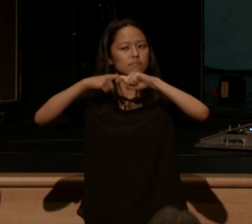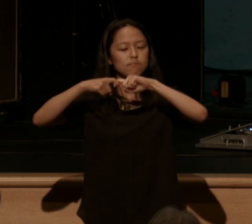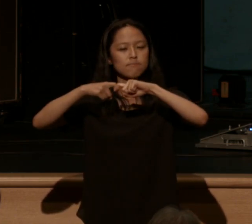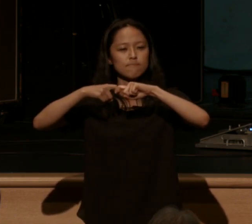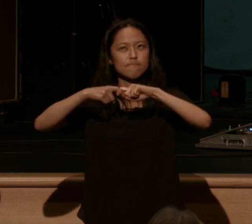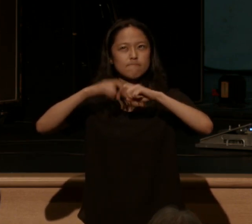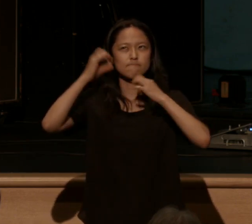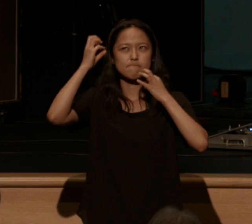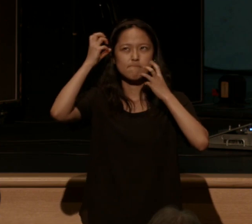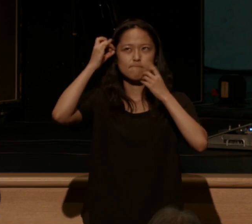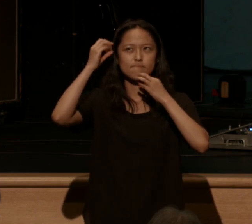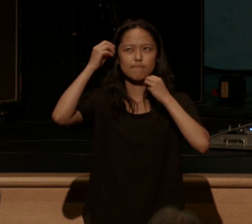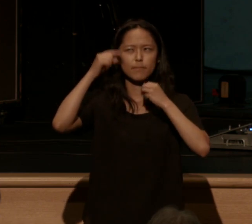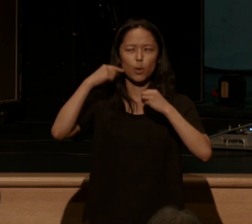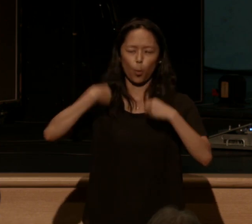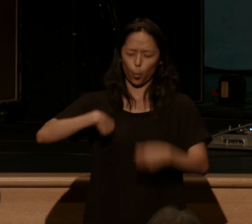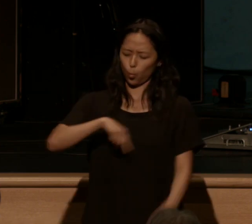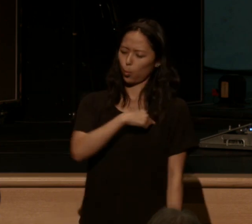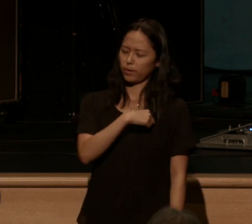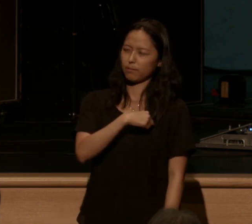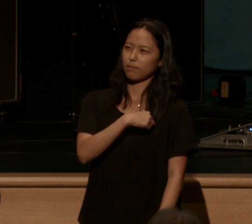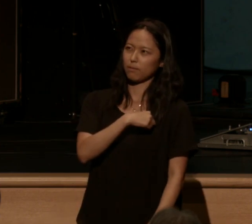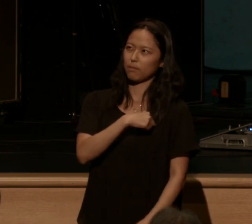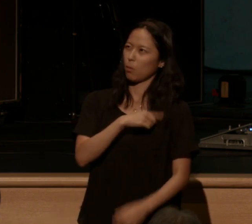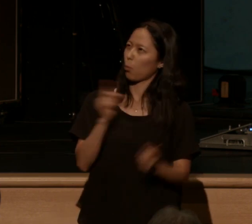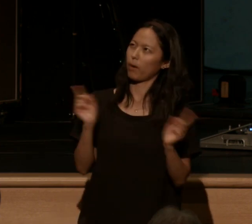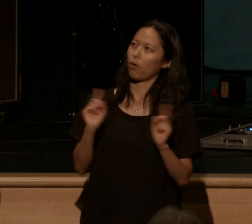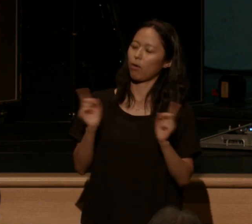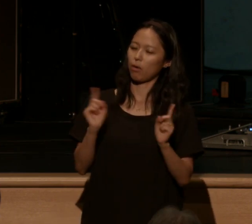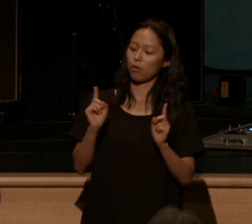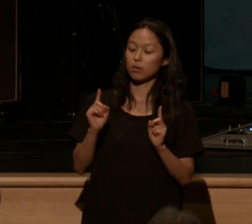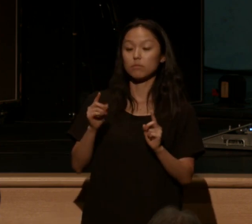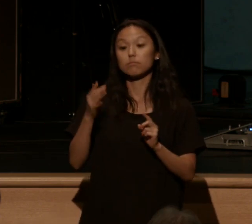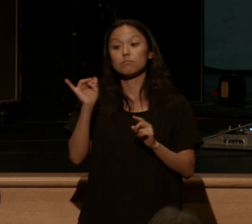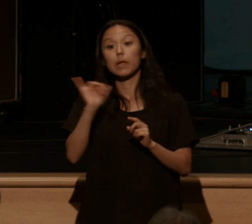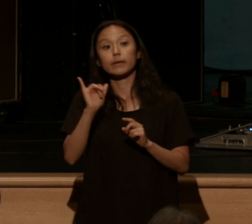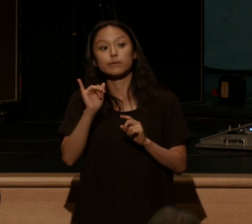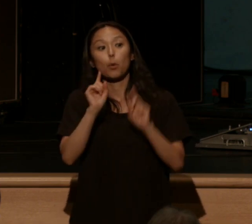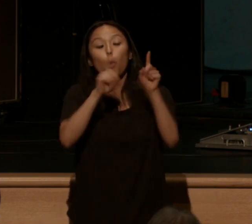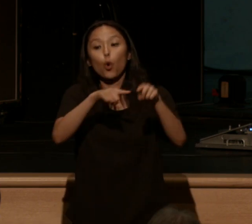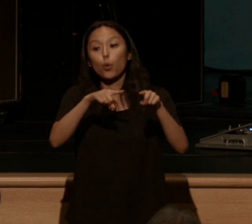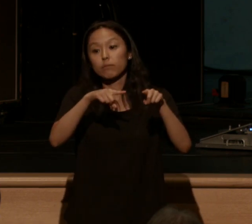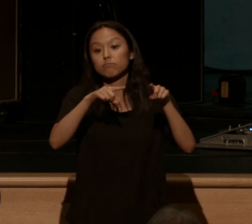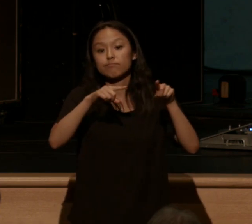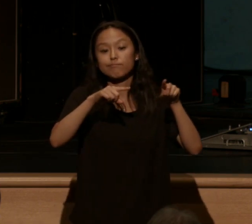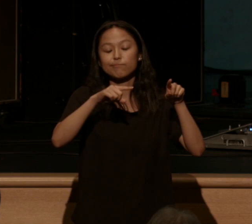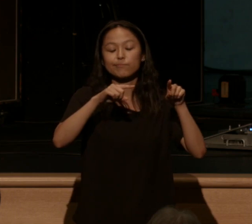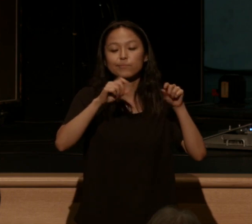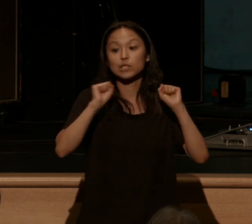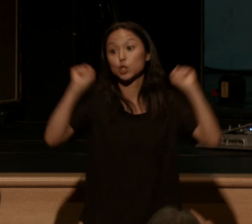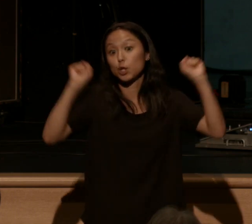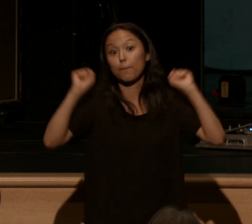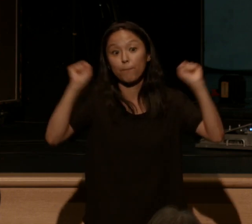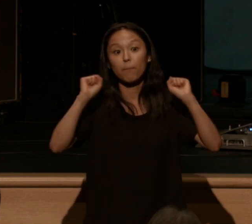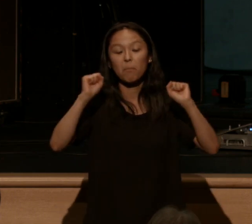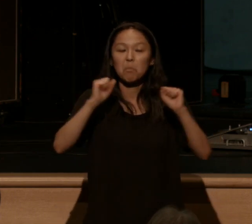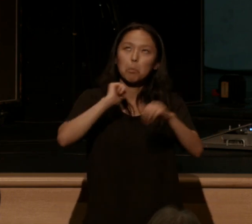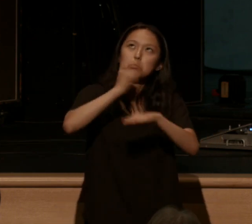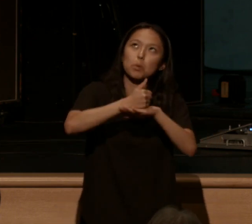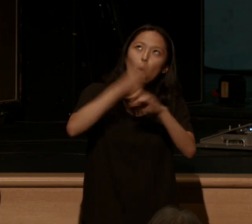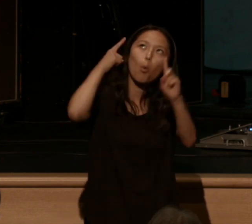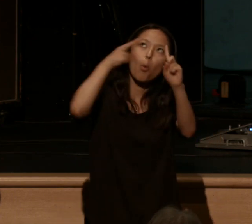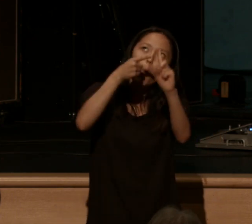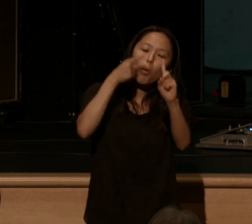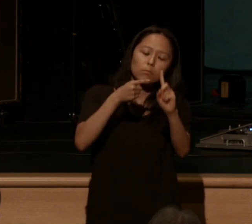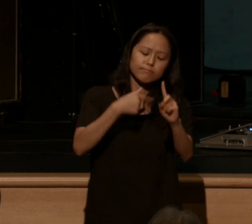take stock of where we are, right? Like when you go to the gym and you set some goals and you're like, I'm this strong